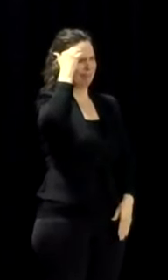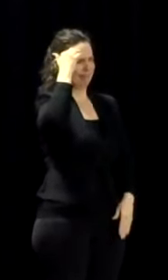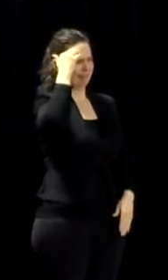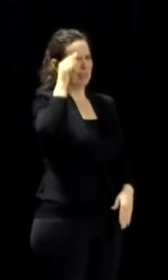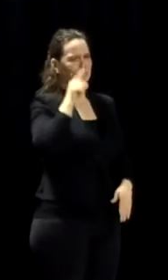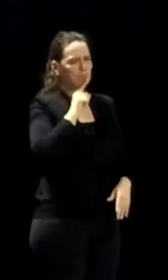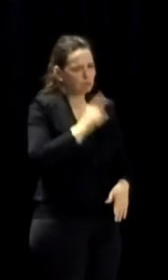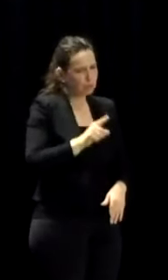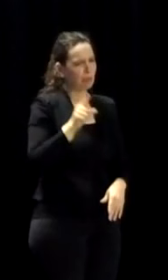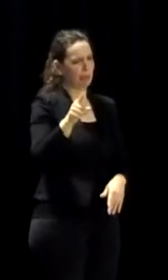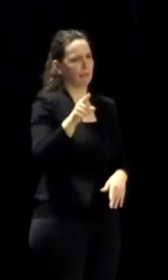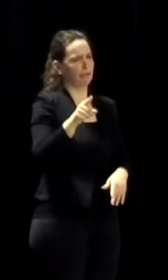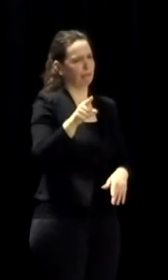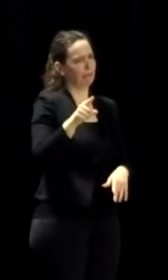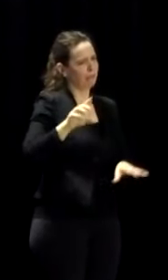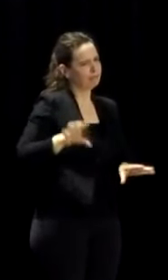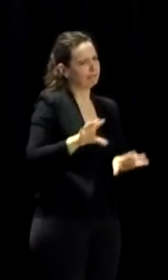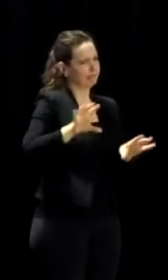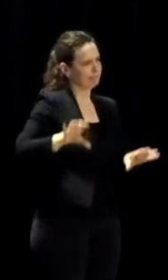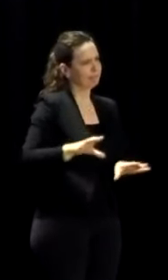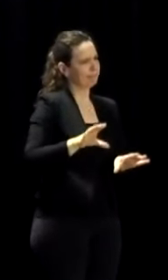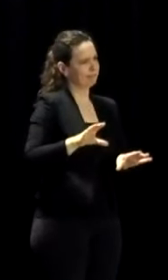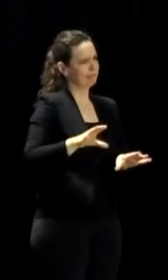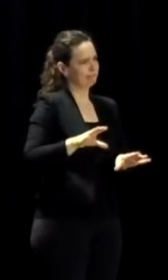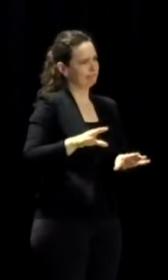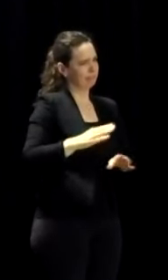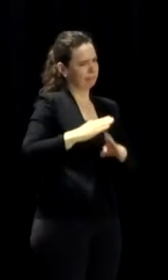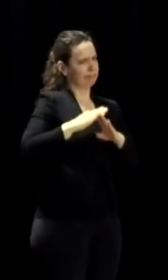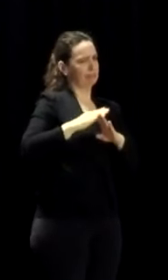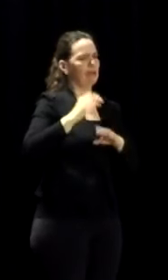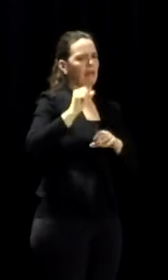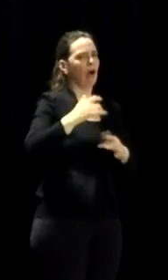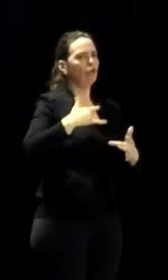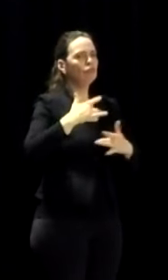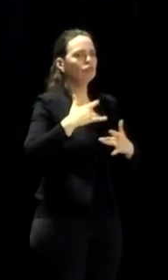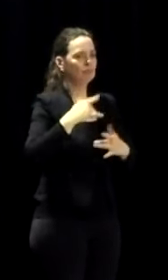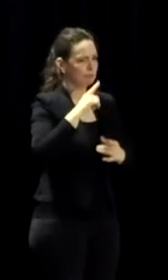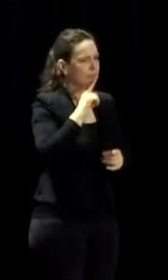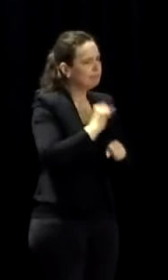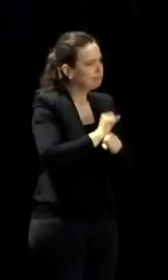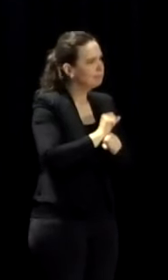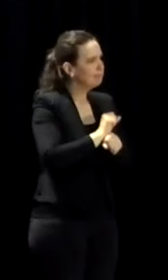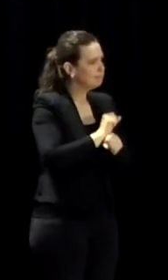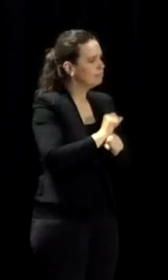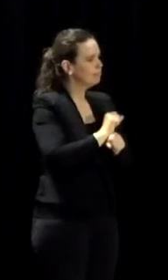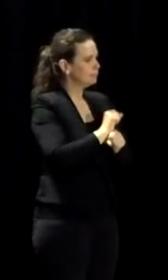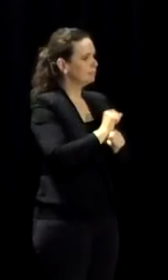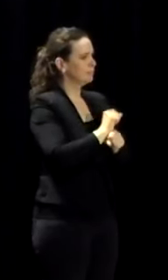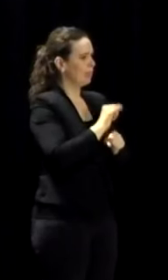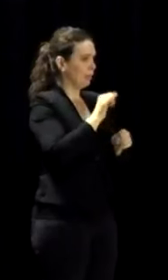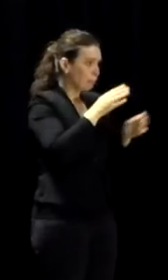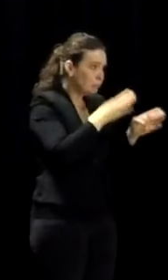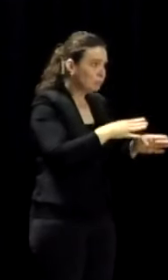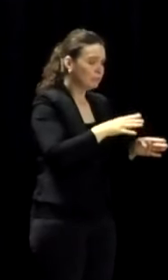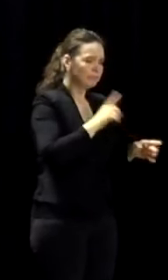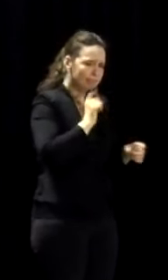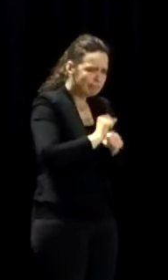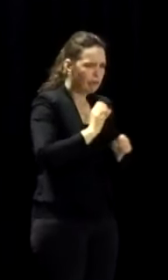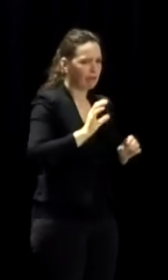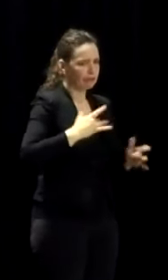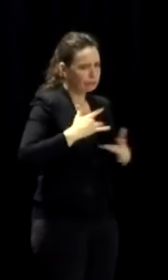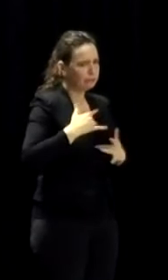sure that the concern is real, right? That person, they have a real concern, and due to the